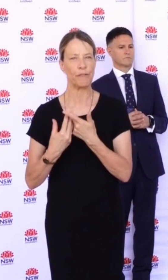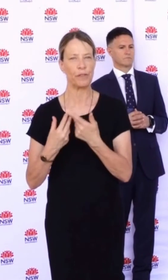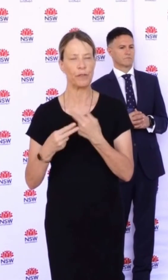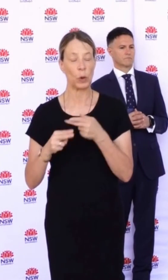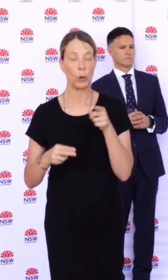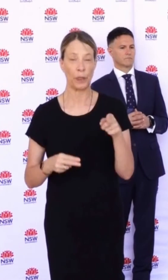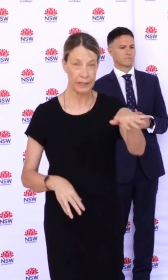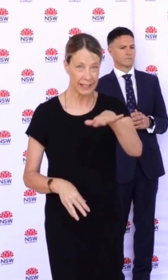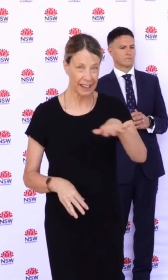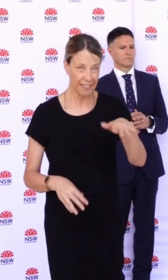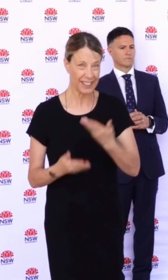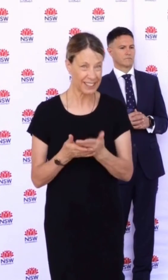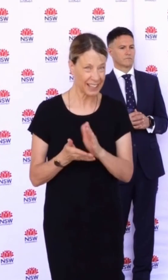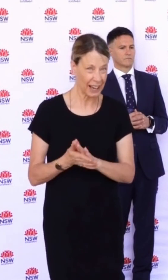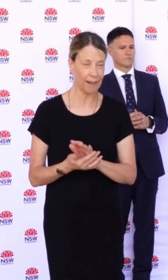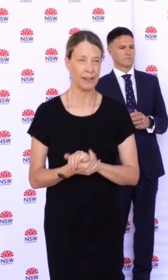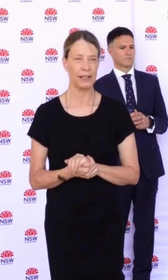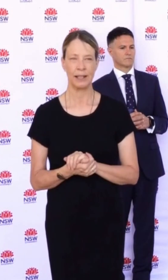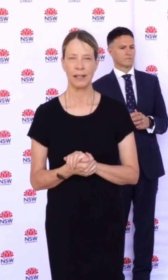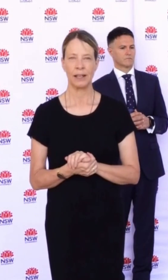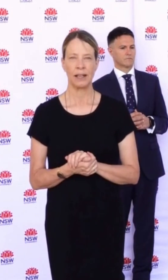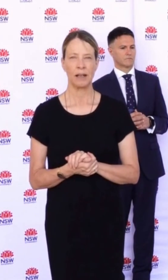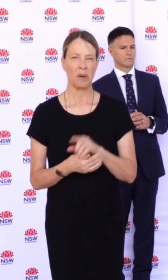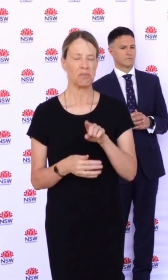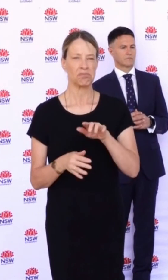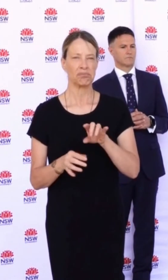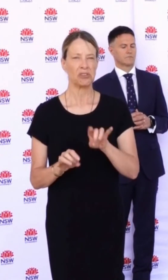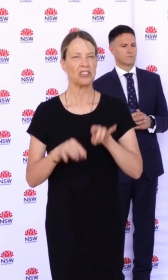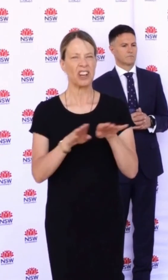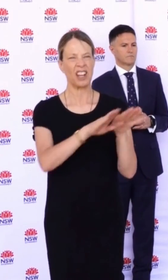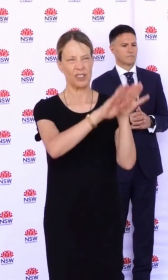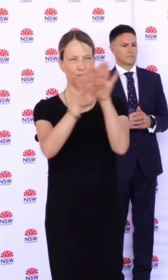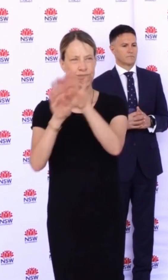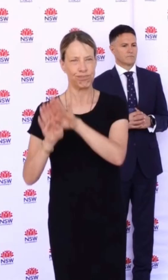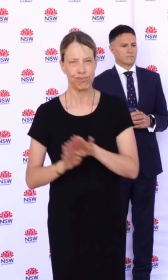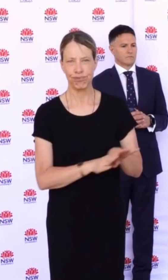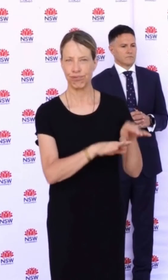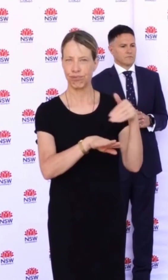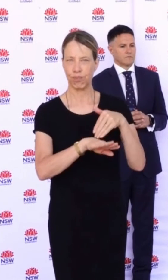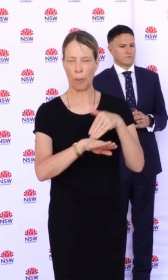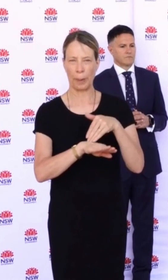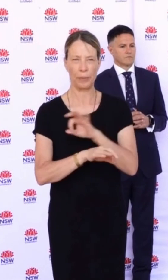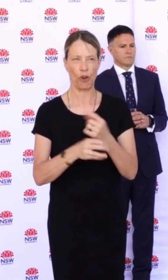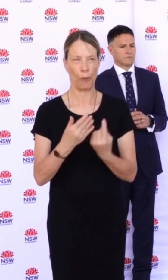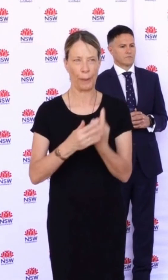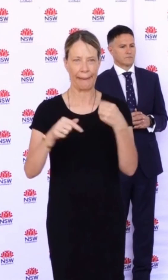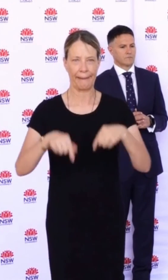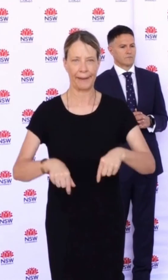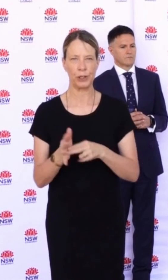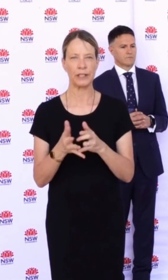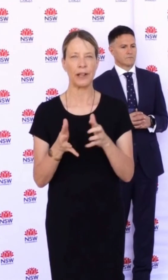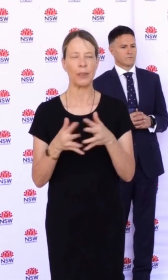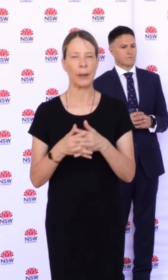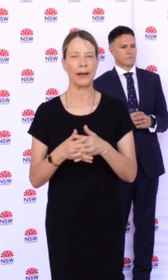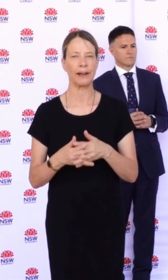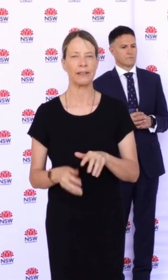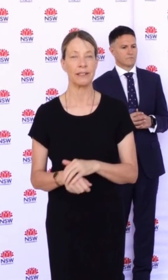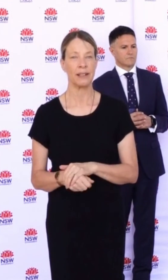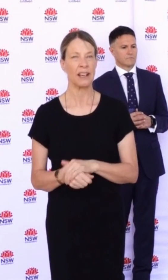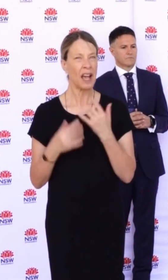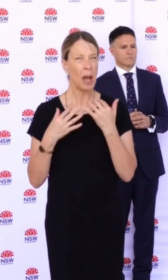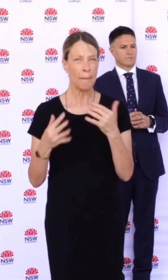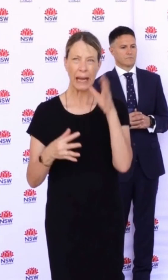about what sort of encouragement we could give to staff to move into those regional areas. And of course there's been a lot of initiatives